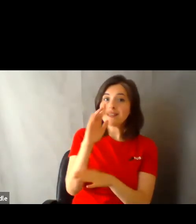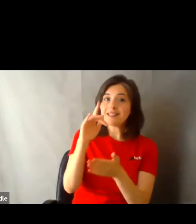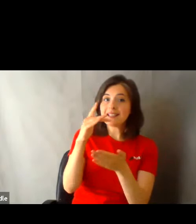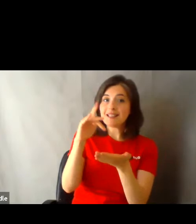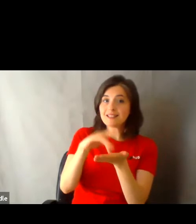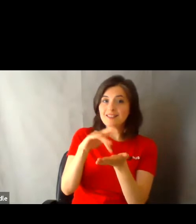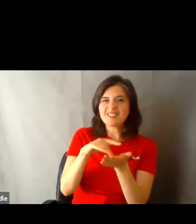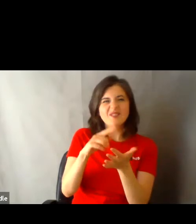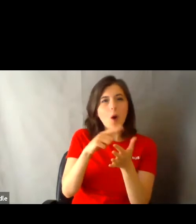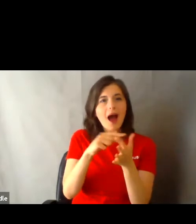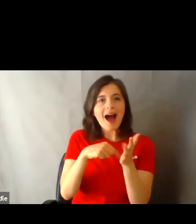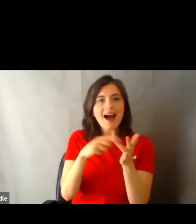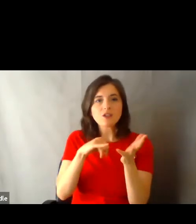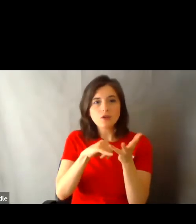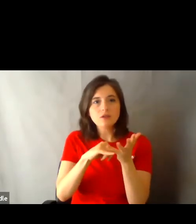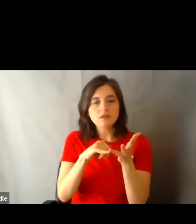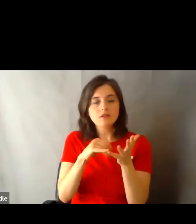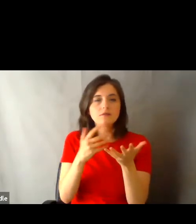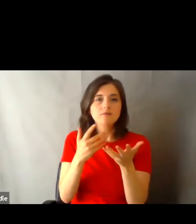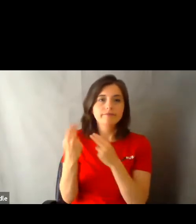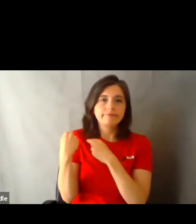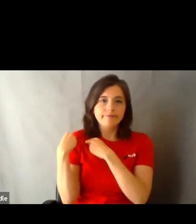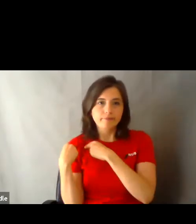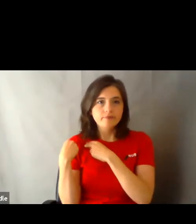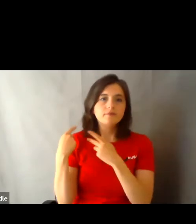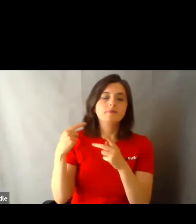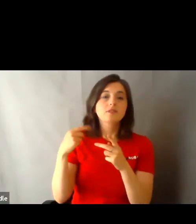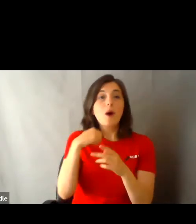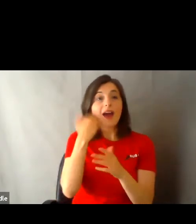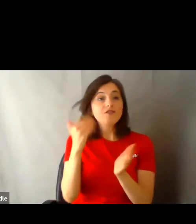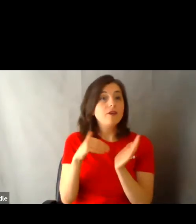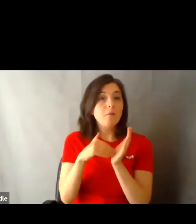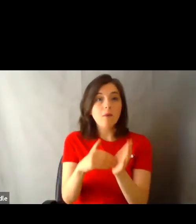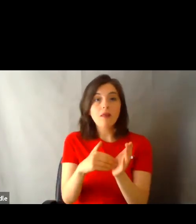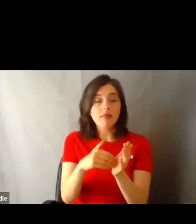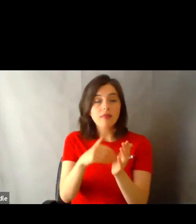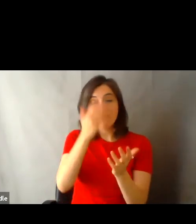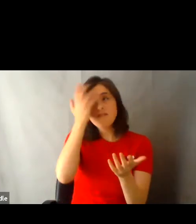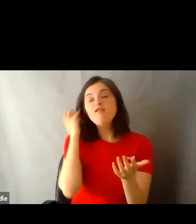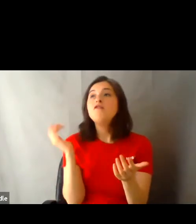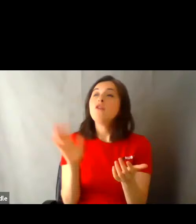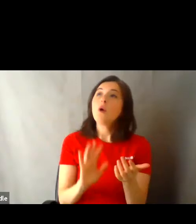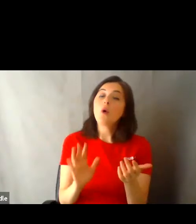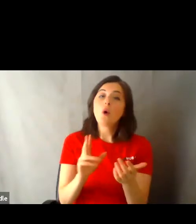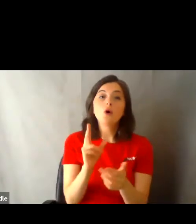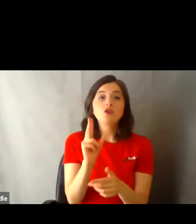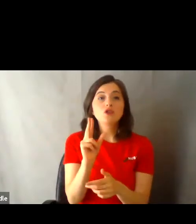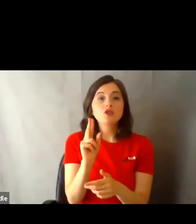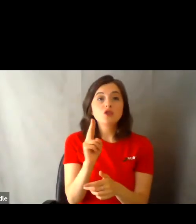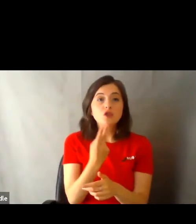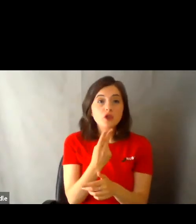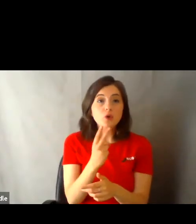Atos. And every month we would, for 2 or 2.5 hours on a